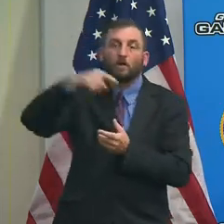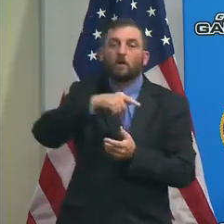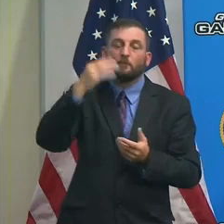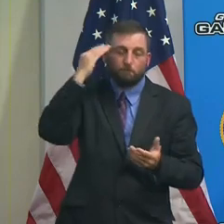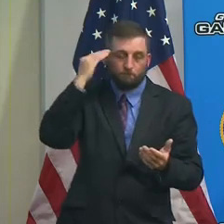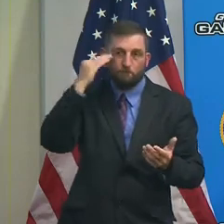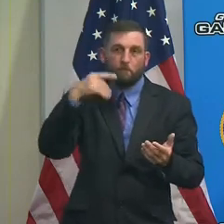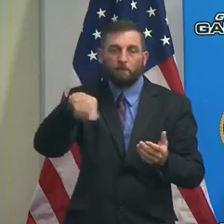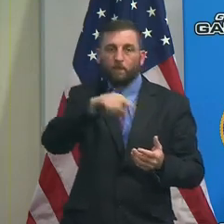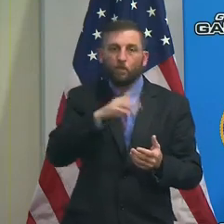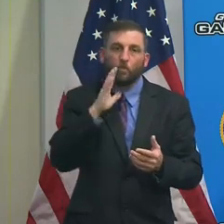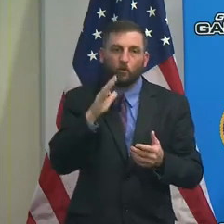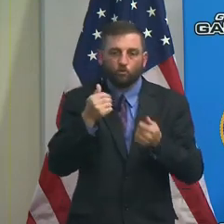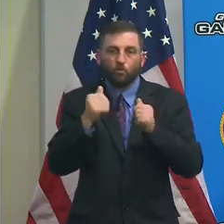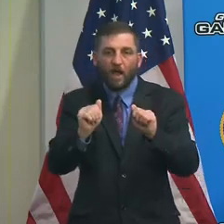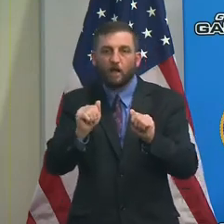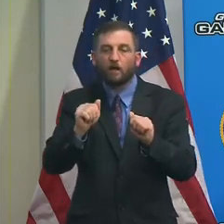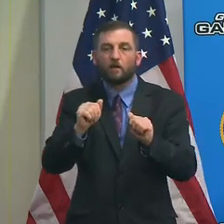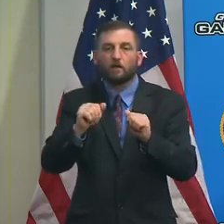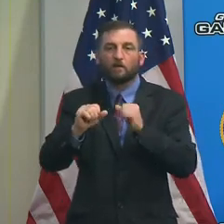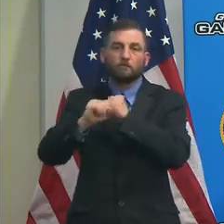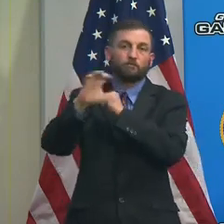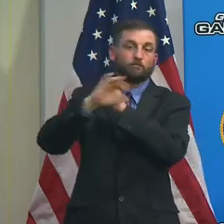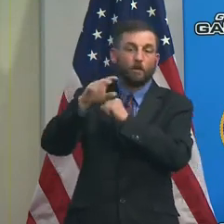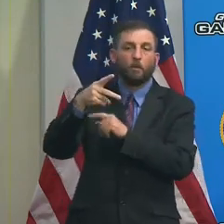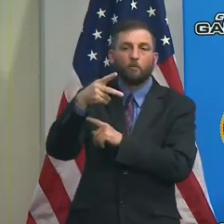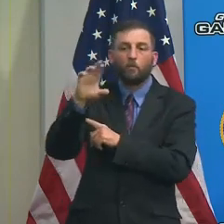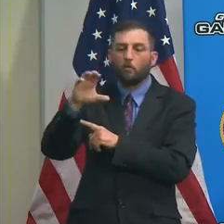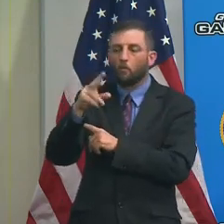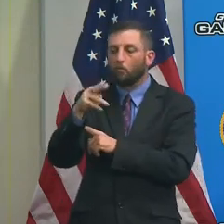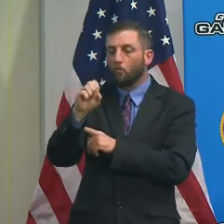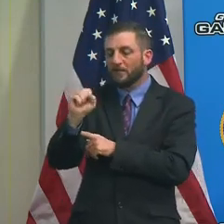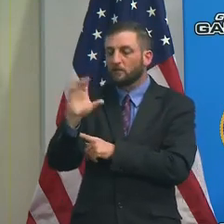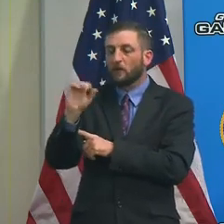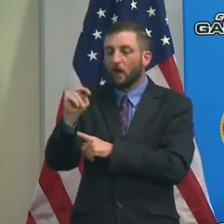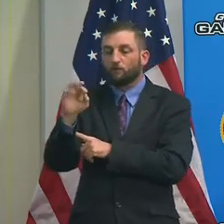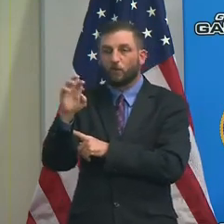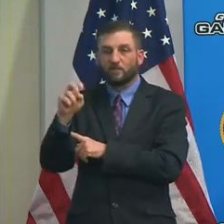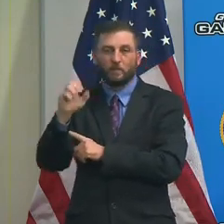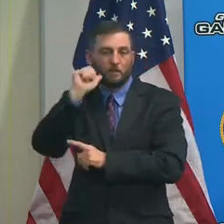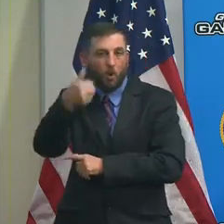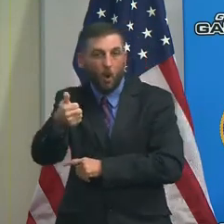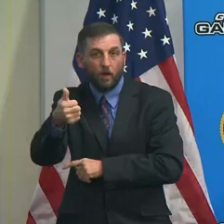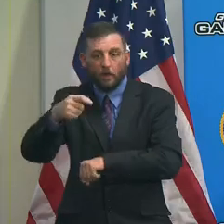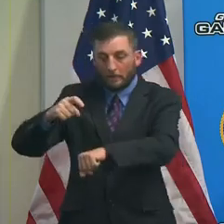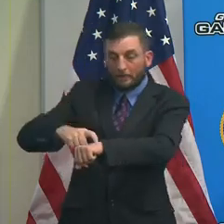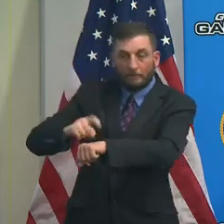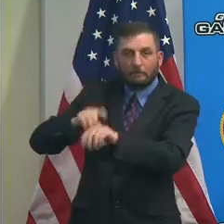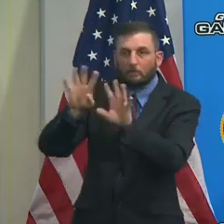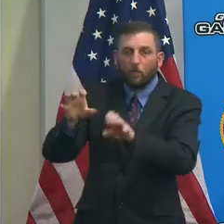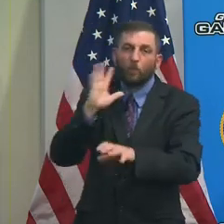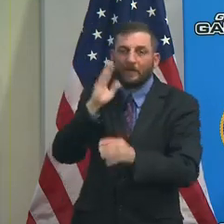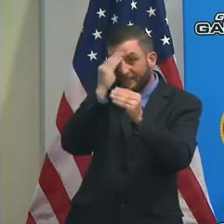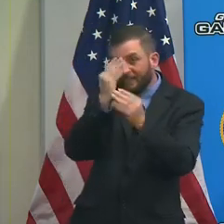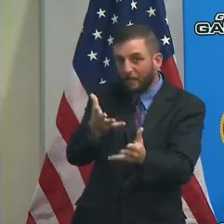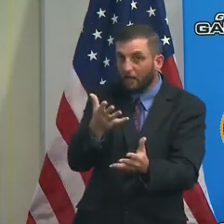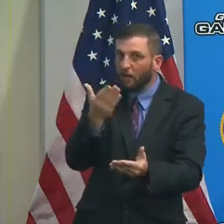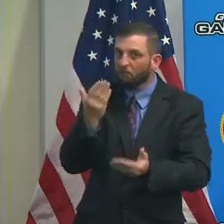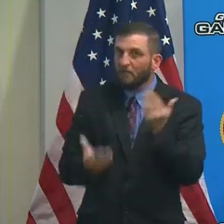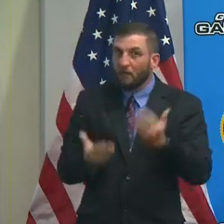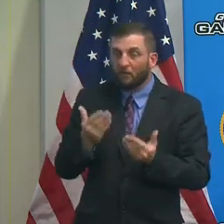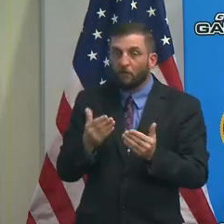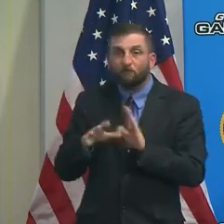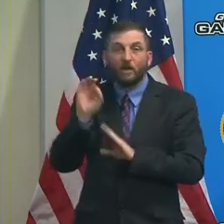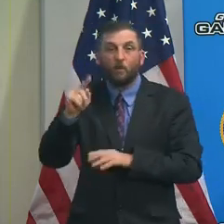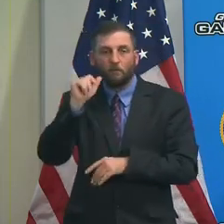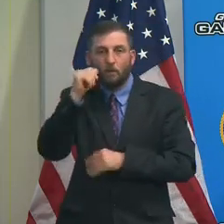try to have a press availability tomorrow as well. We will let you know what time that's going to be as soon as that's finalized, and that may not be until tomorrow